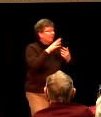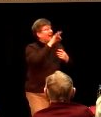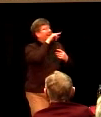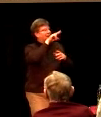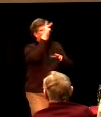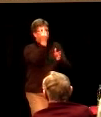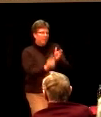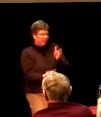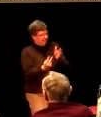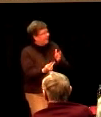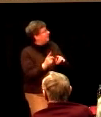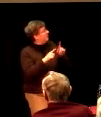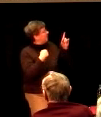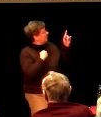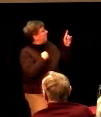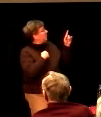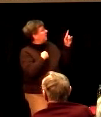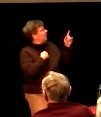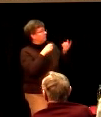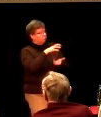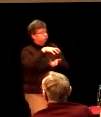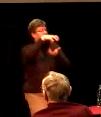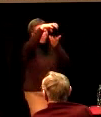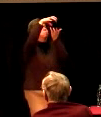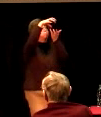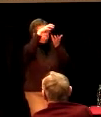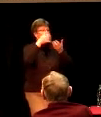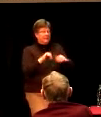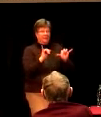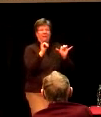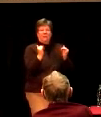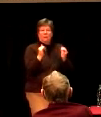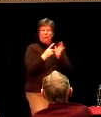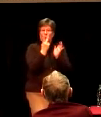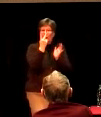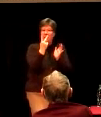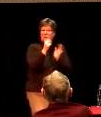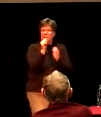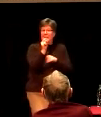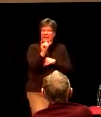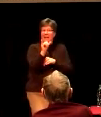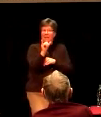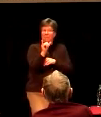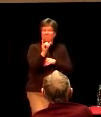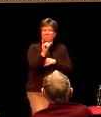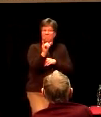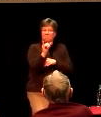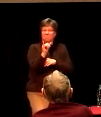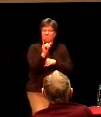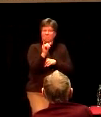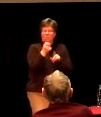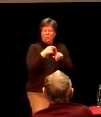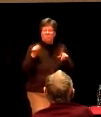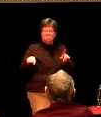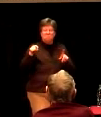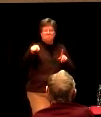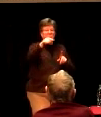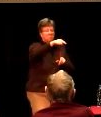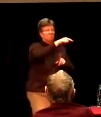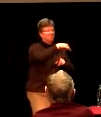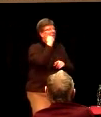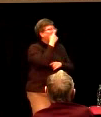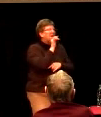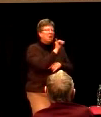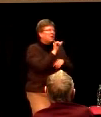But we launch these still today, twice a day, from a series of weather stations. They look